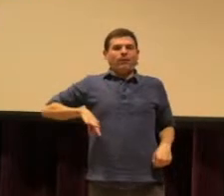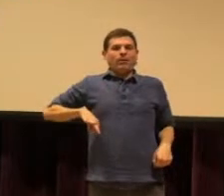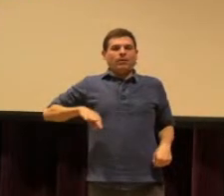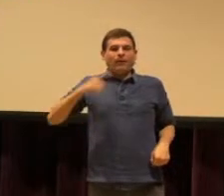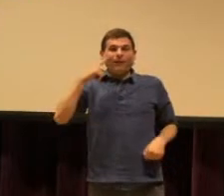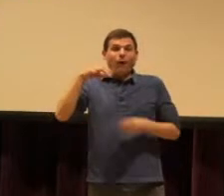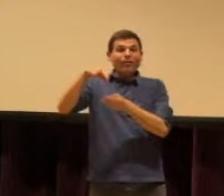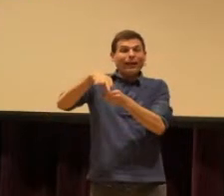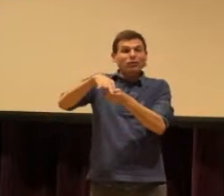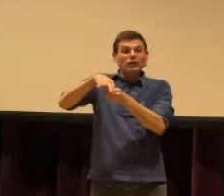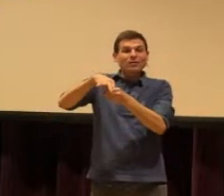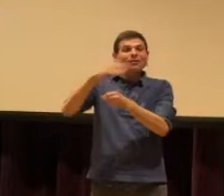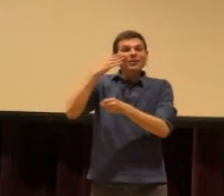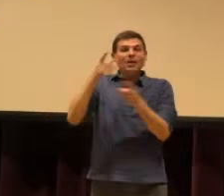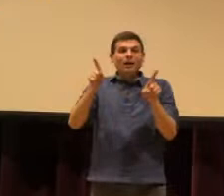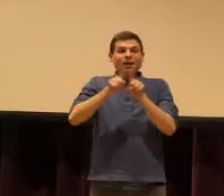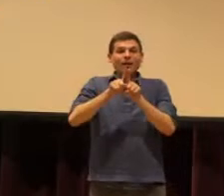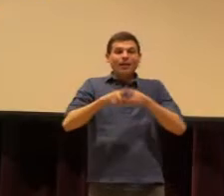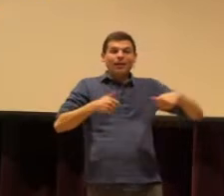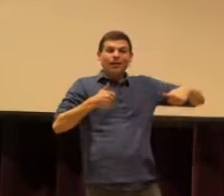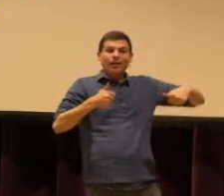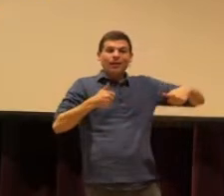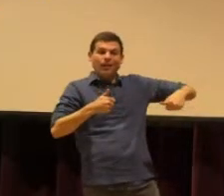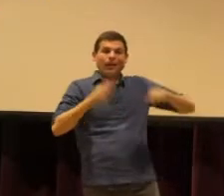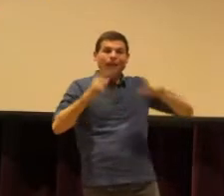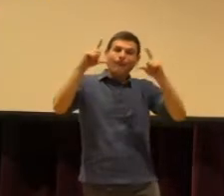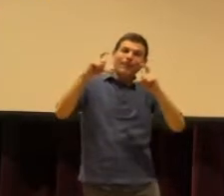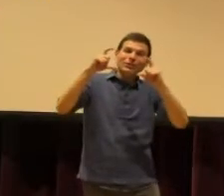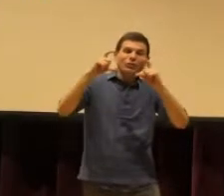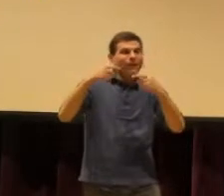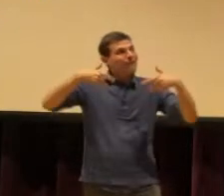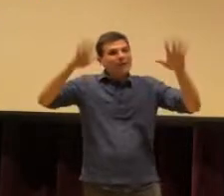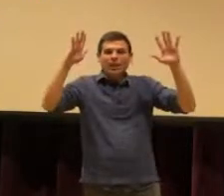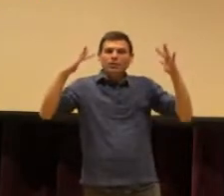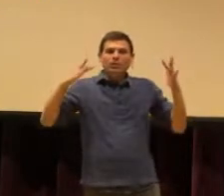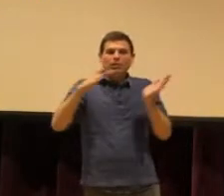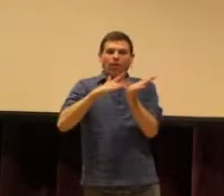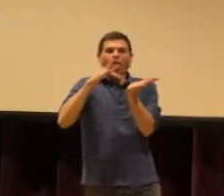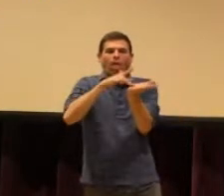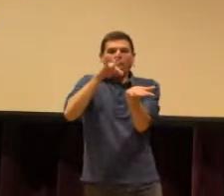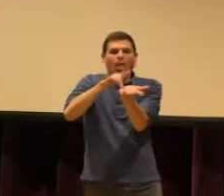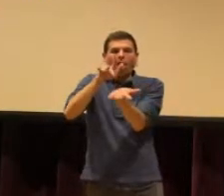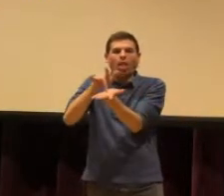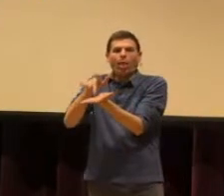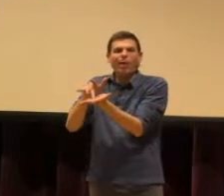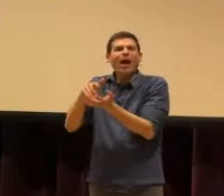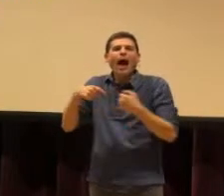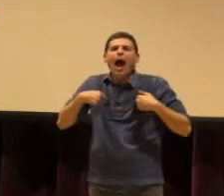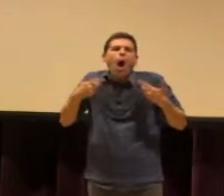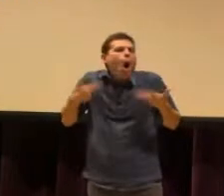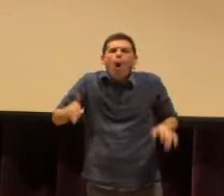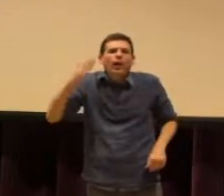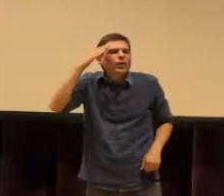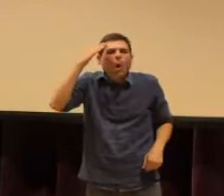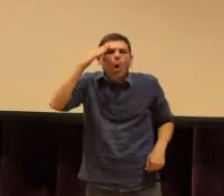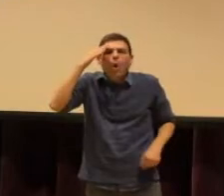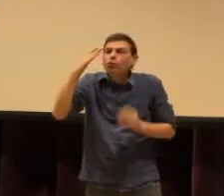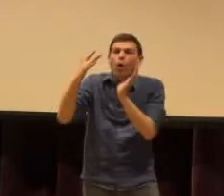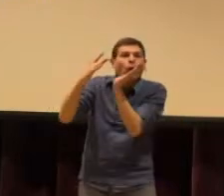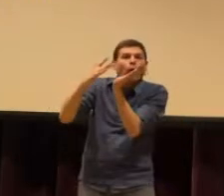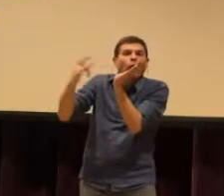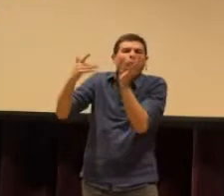can I get a photo that'll benefit me in the upcoming elections? So I know that they're going to do that, so I might as